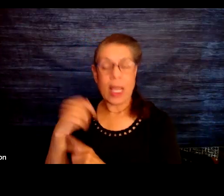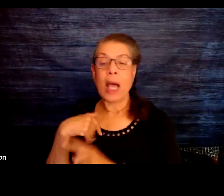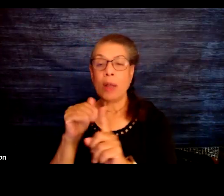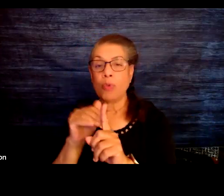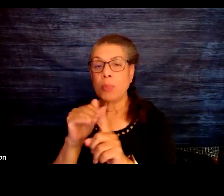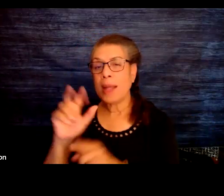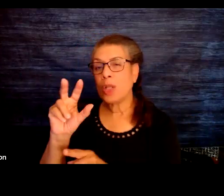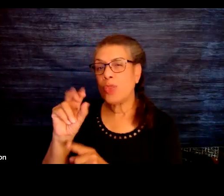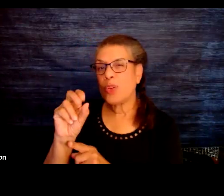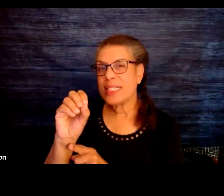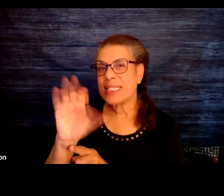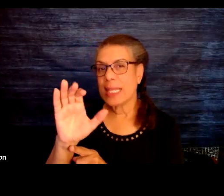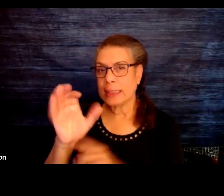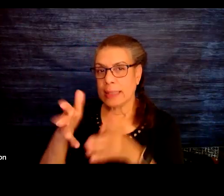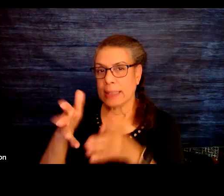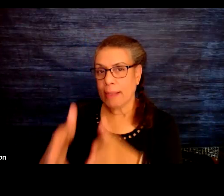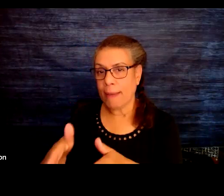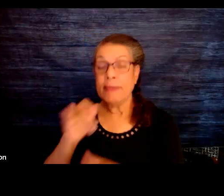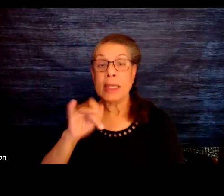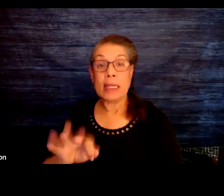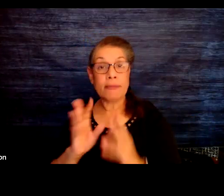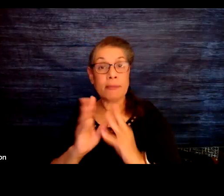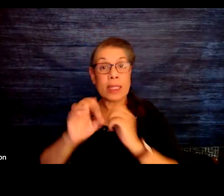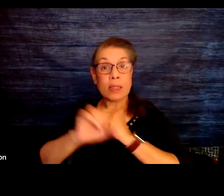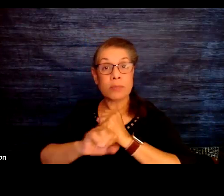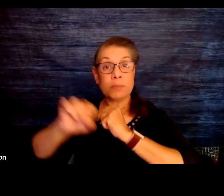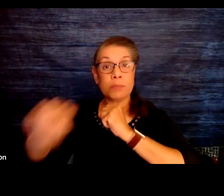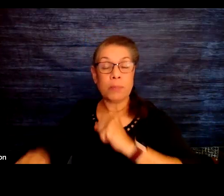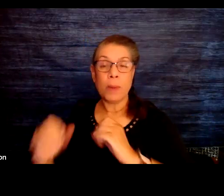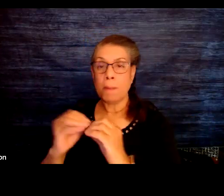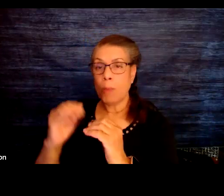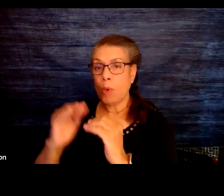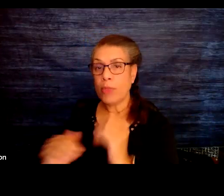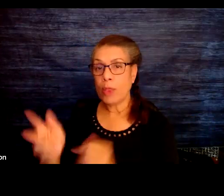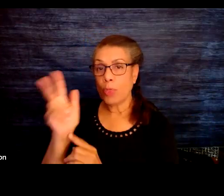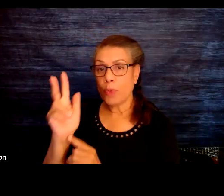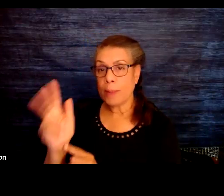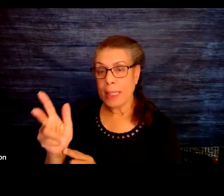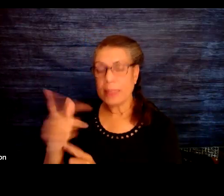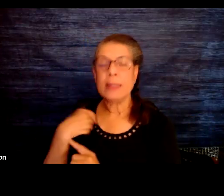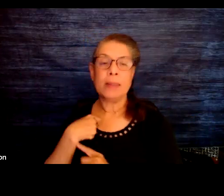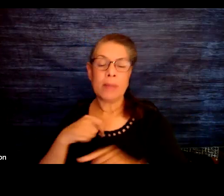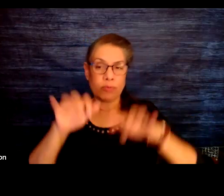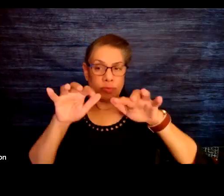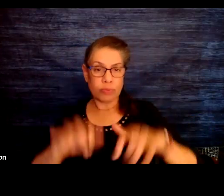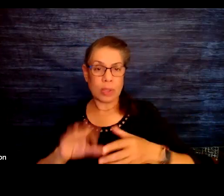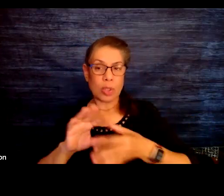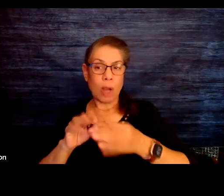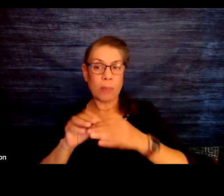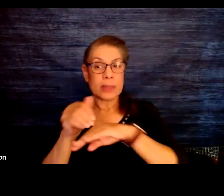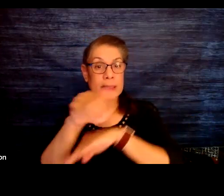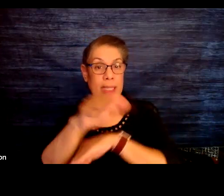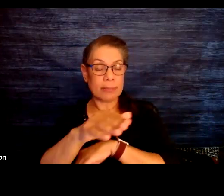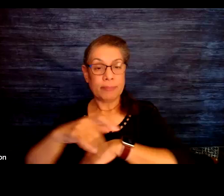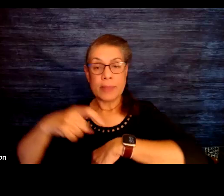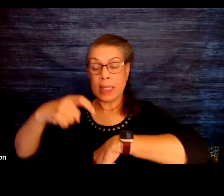30 seconds remaining. If your remarks are longer than 3 minutes, please email your comments for distribution to the committee. The time